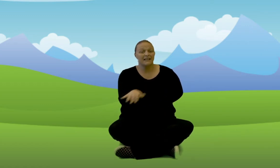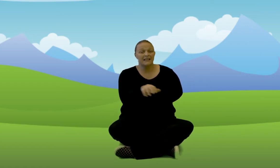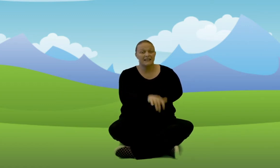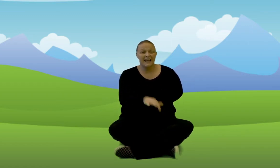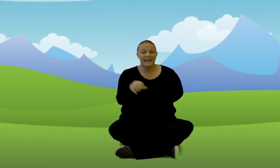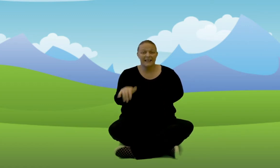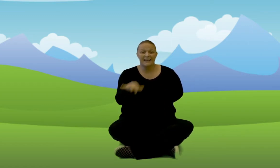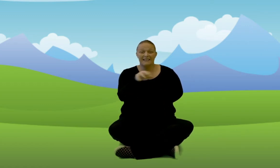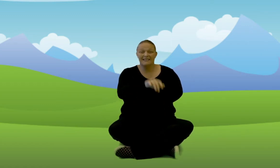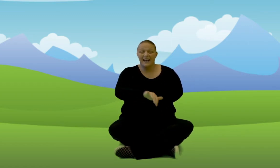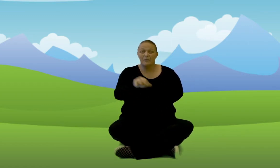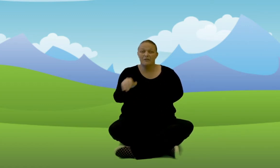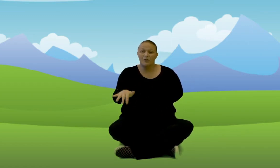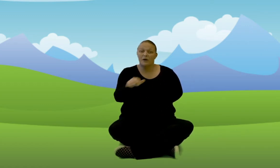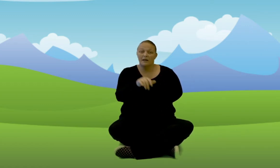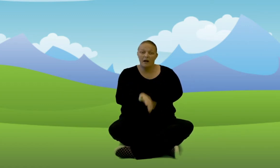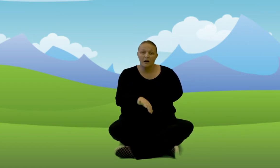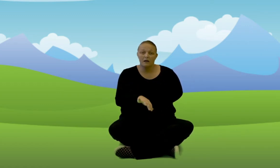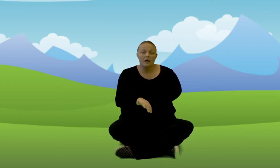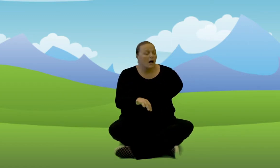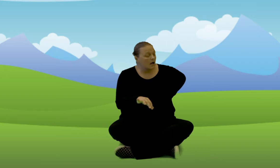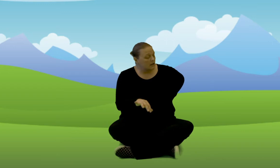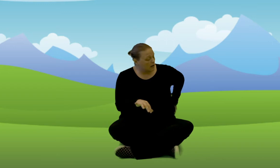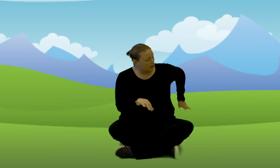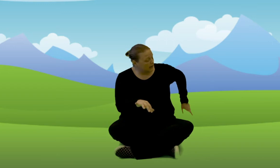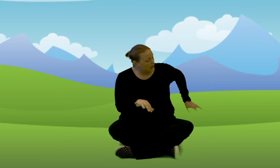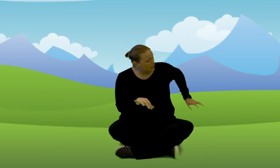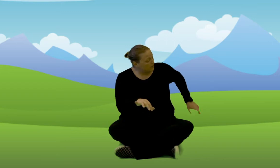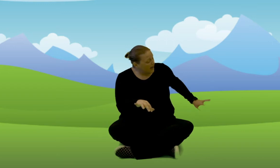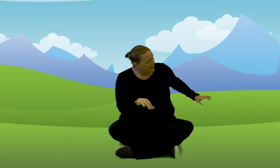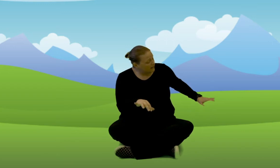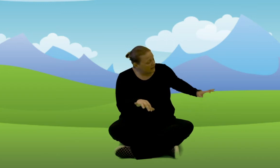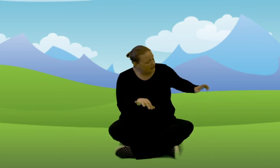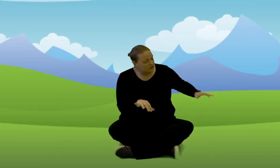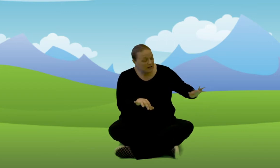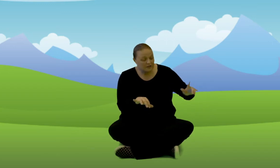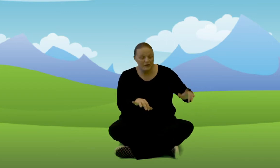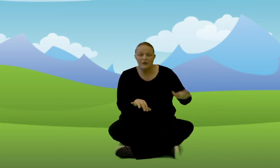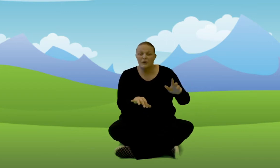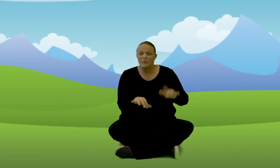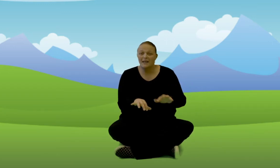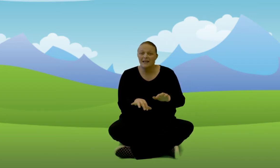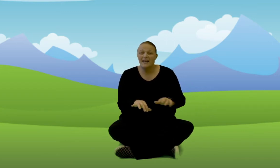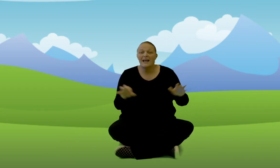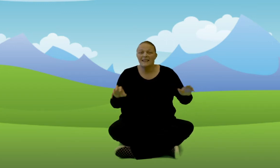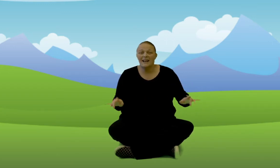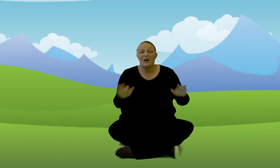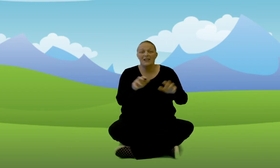little ladies stopping for a talk. Along came five little gentlemen. They all